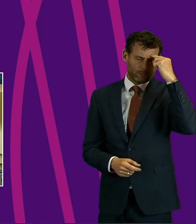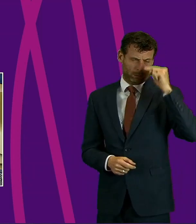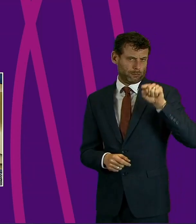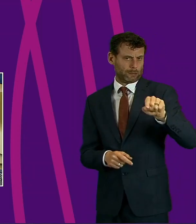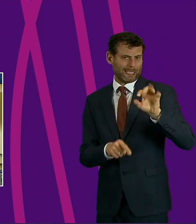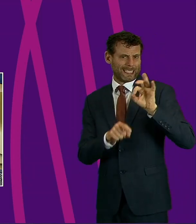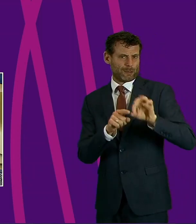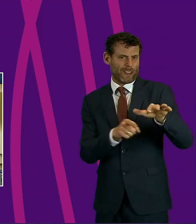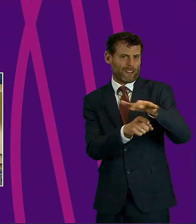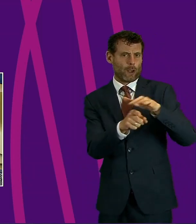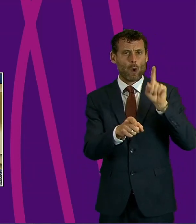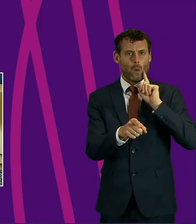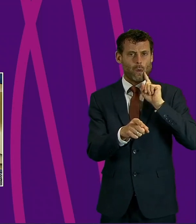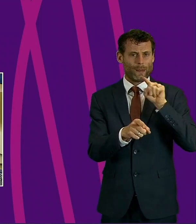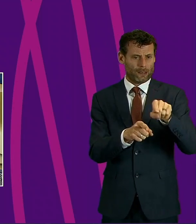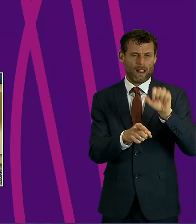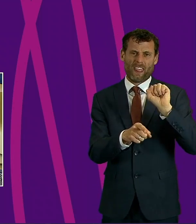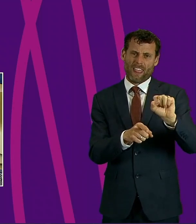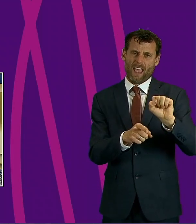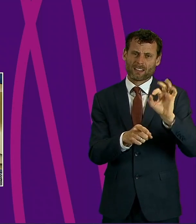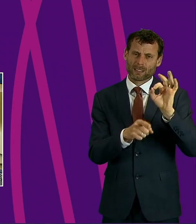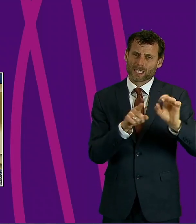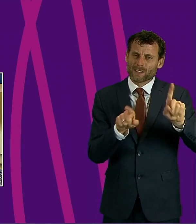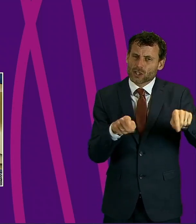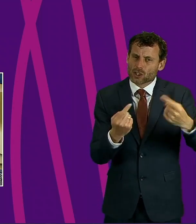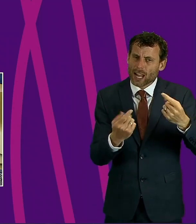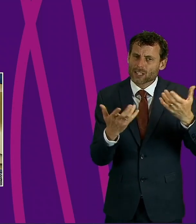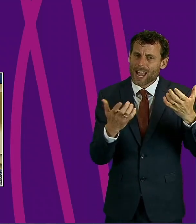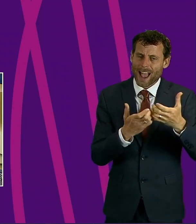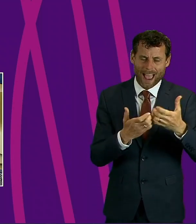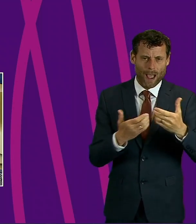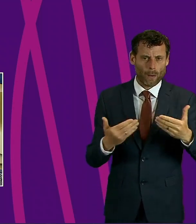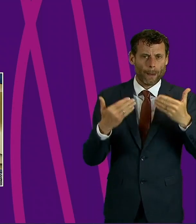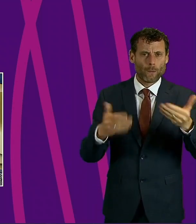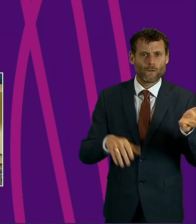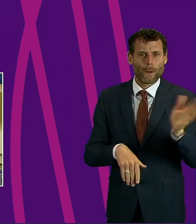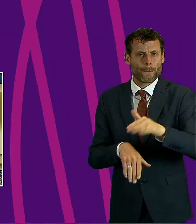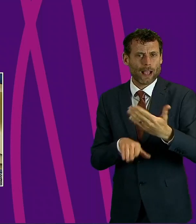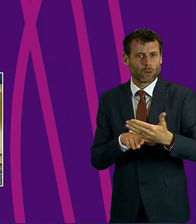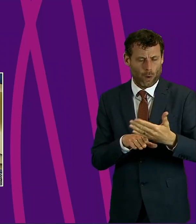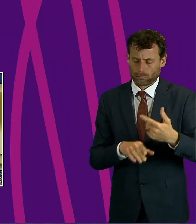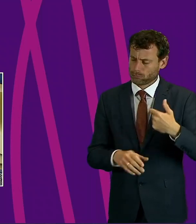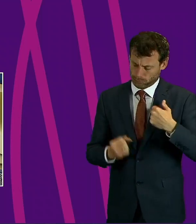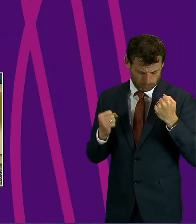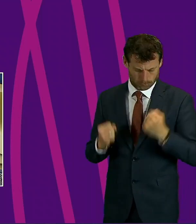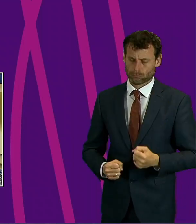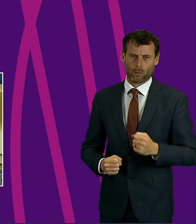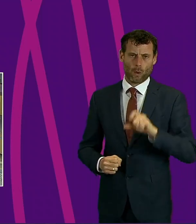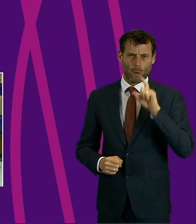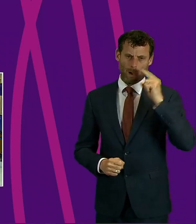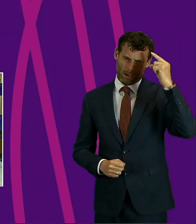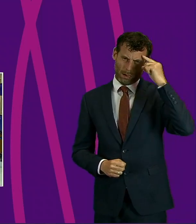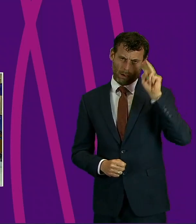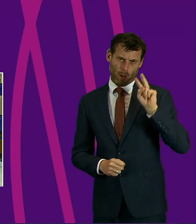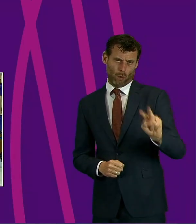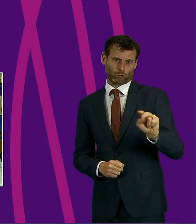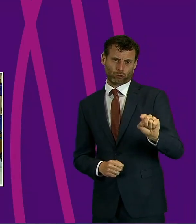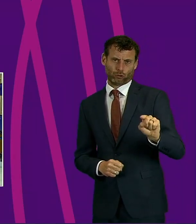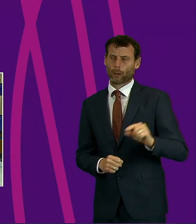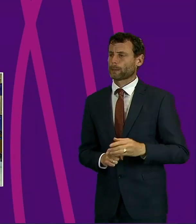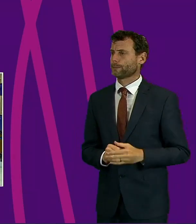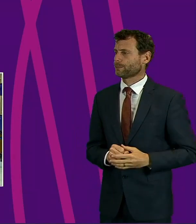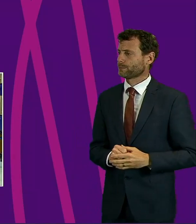in particular the challenges and the barriers that women face, and I give an assurance that that is exactly what we will continue to do. Question 8,